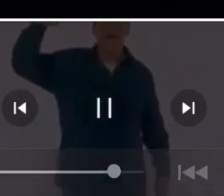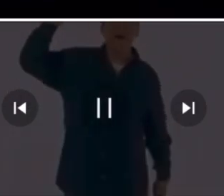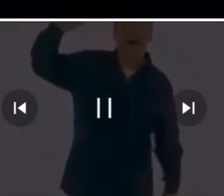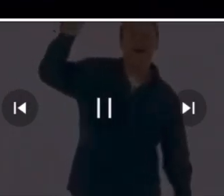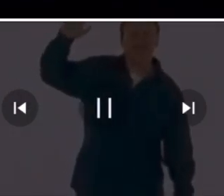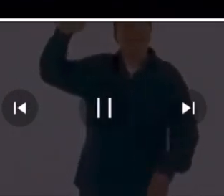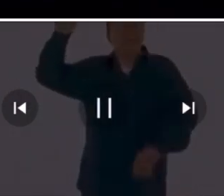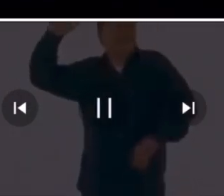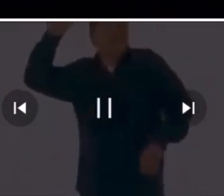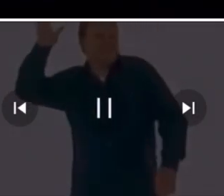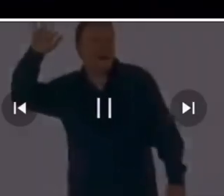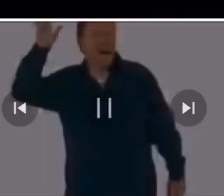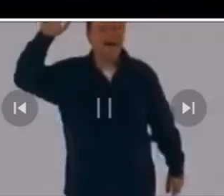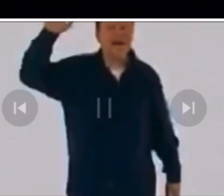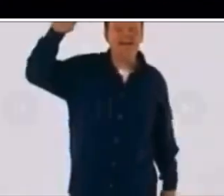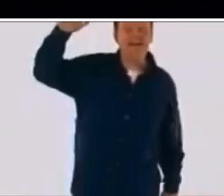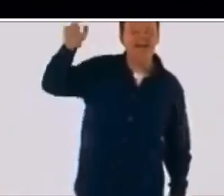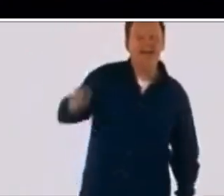Fast.